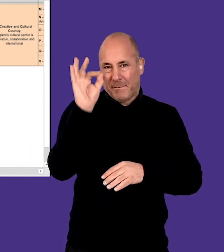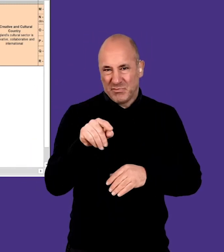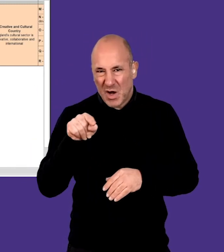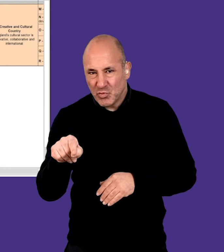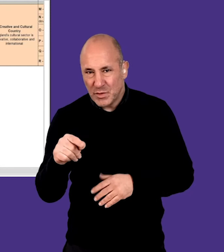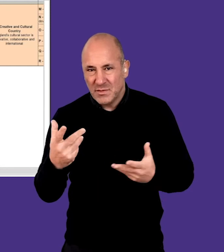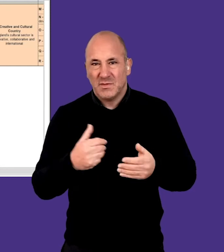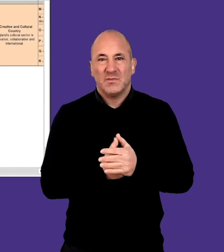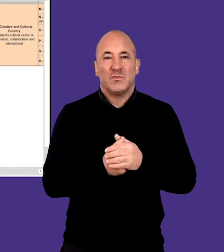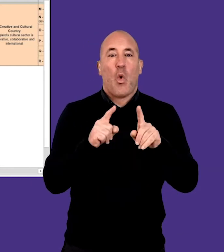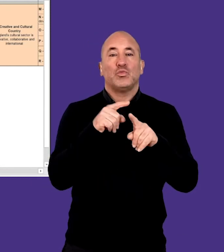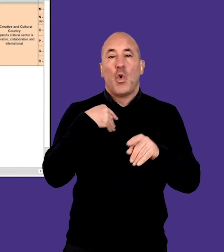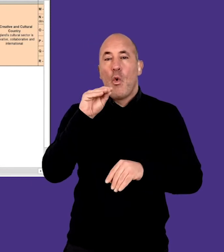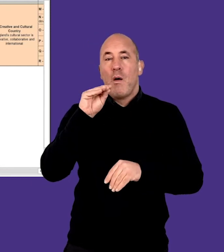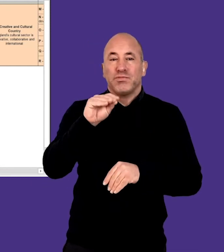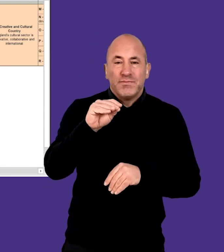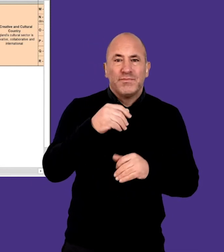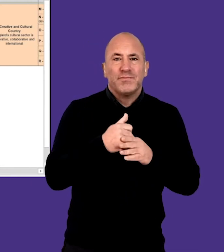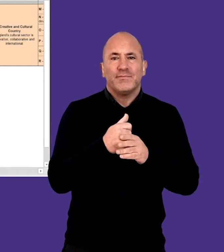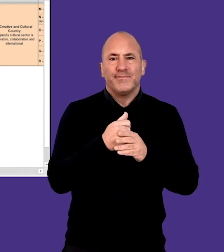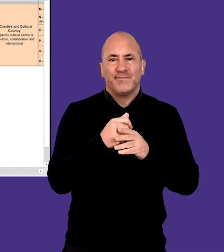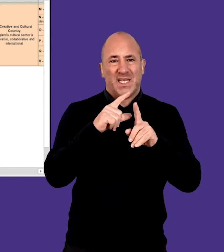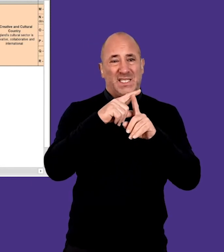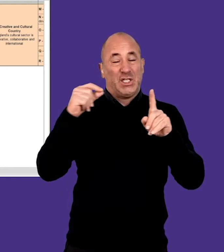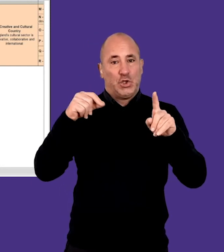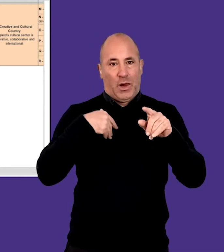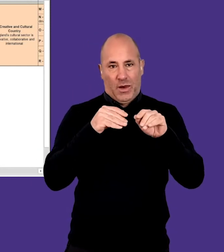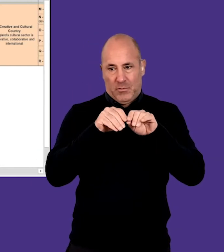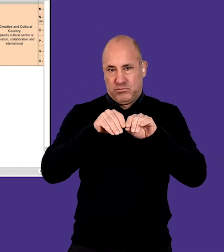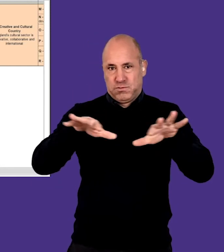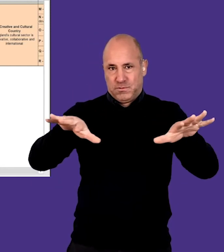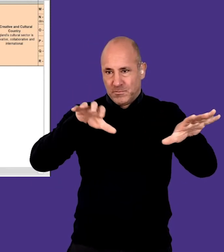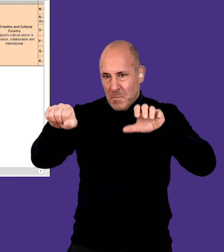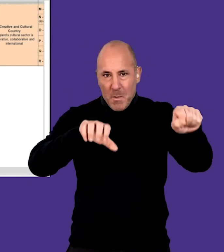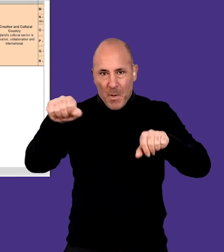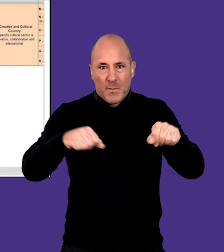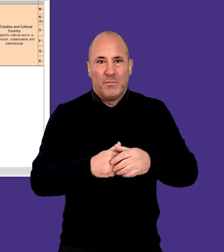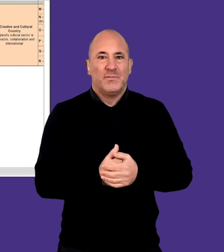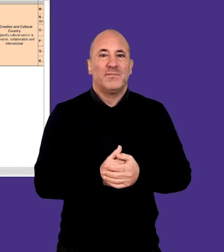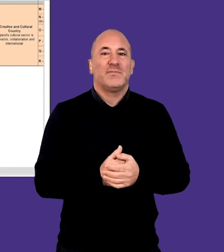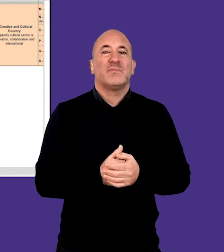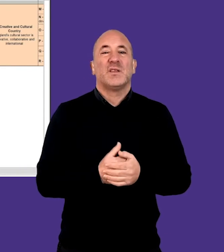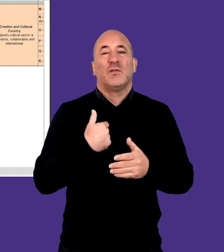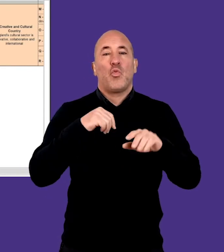the percentage of the audience that's new to the organisation. We've mentioned the digital